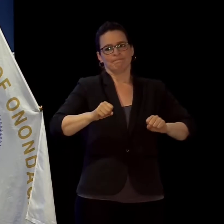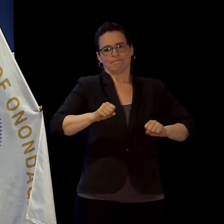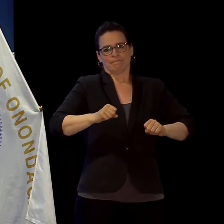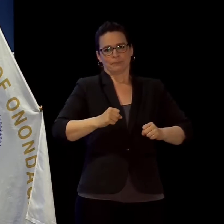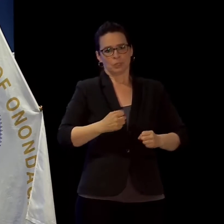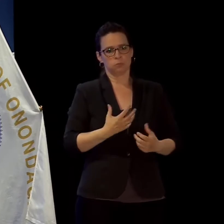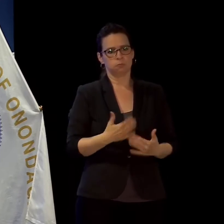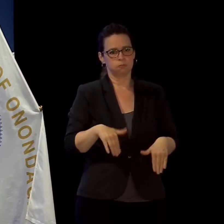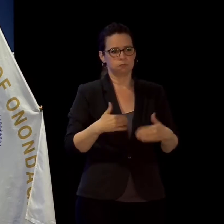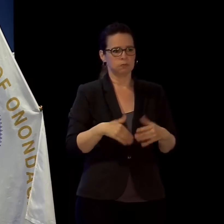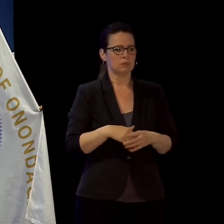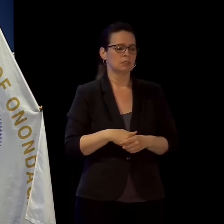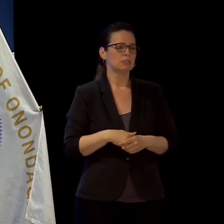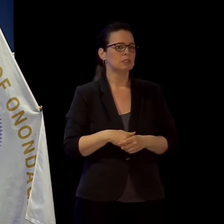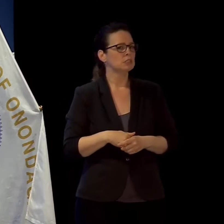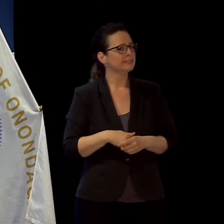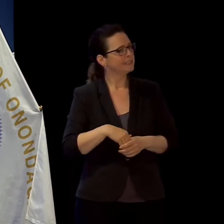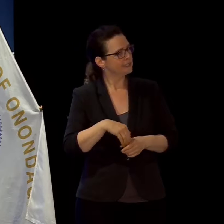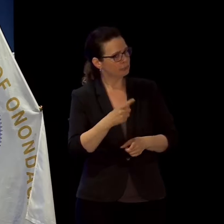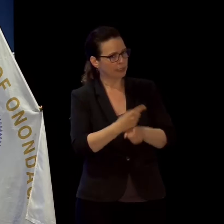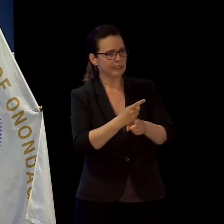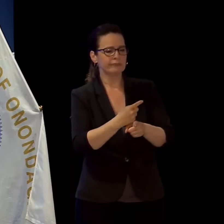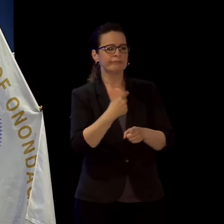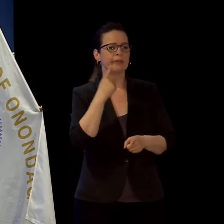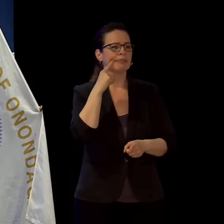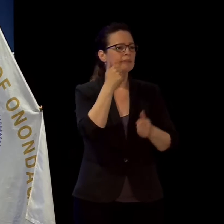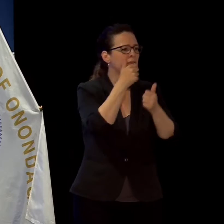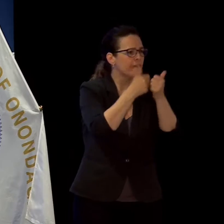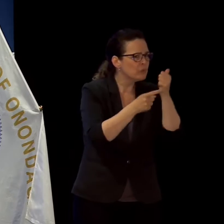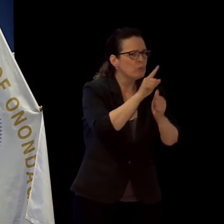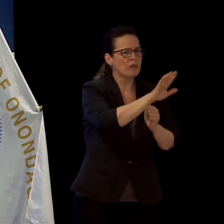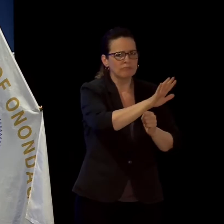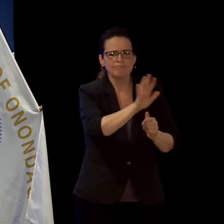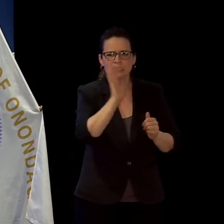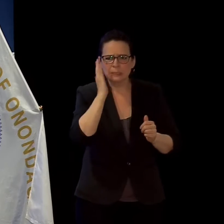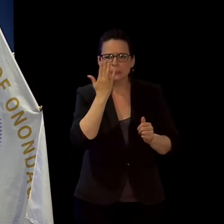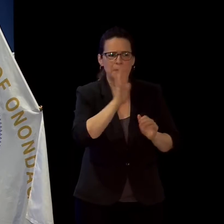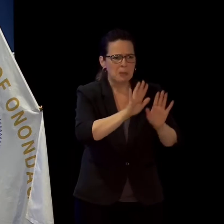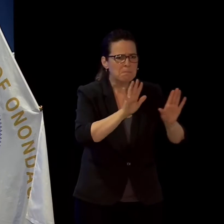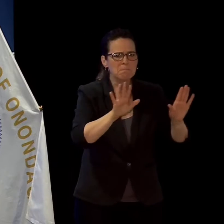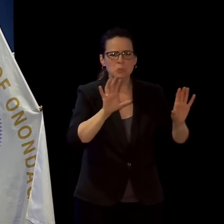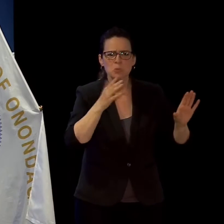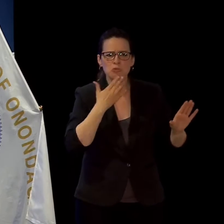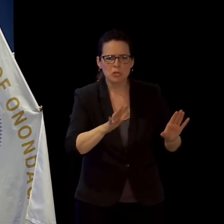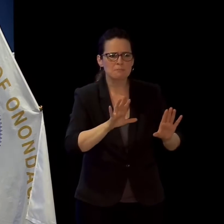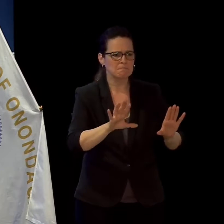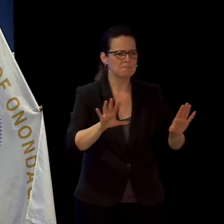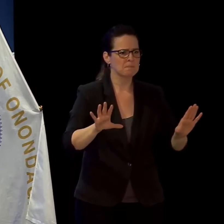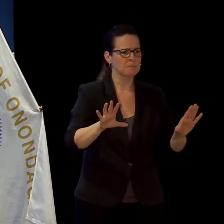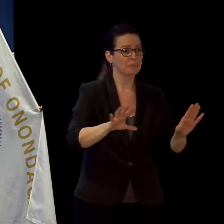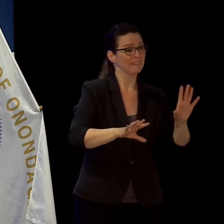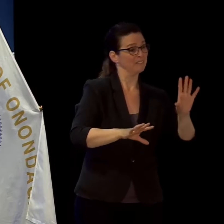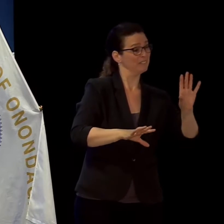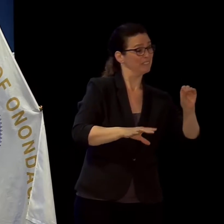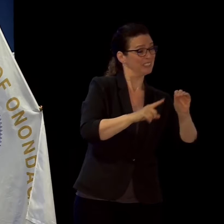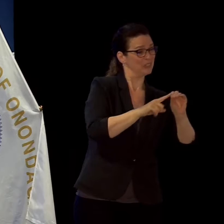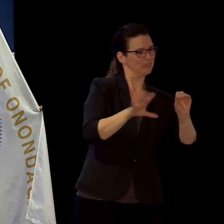I think overall, everybody's doing okay. You know, I think 50 to 59, we can do